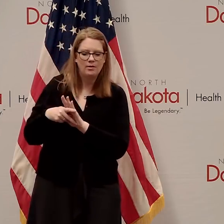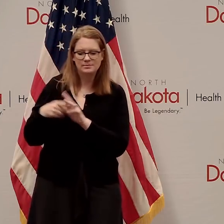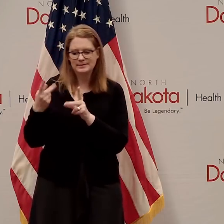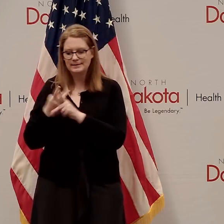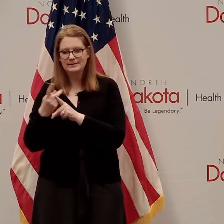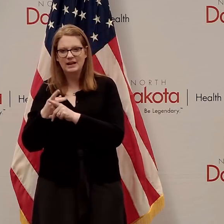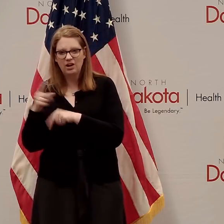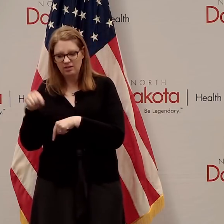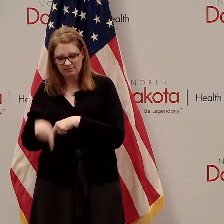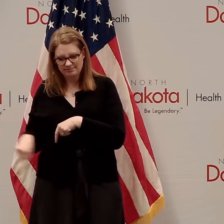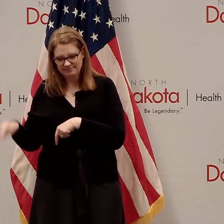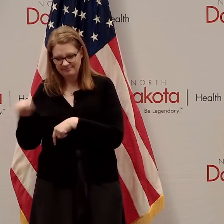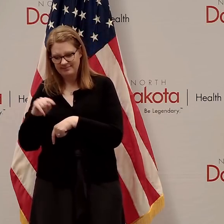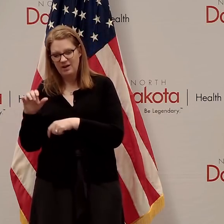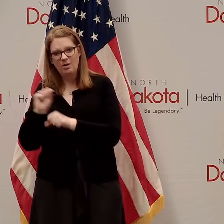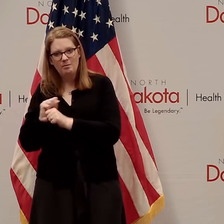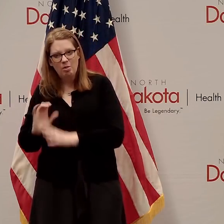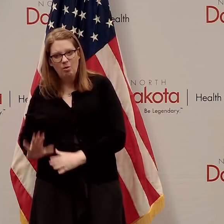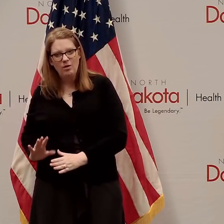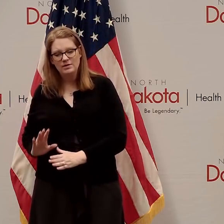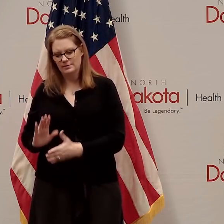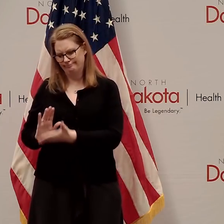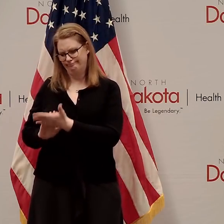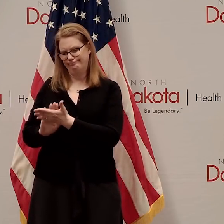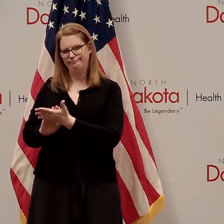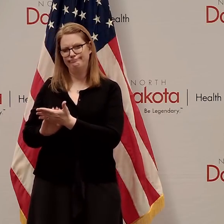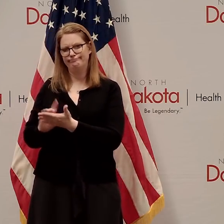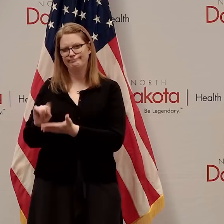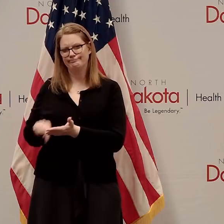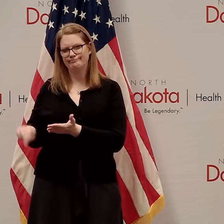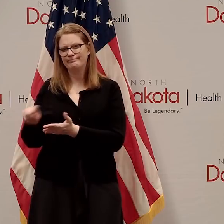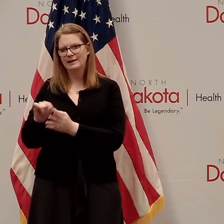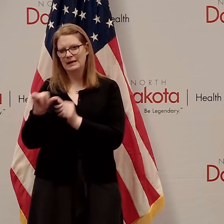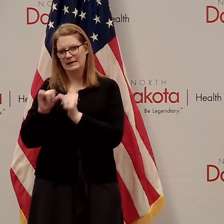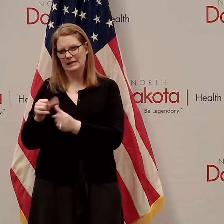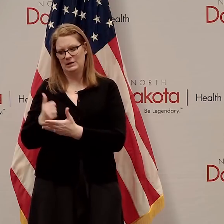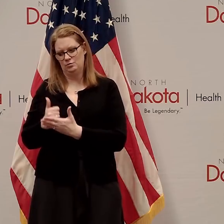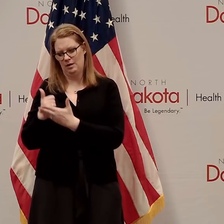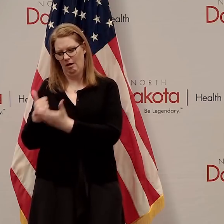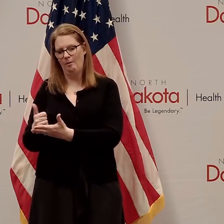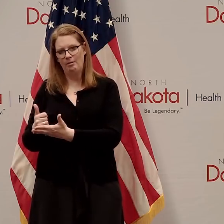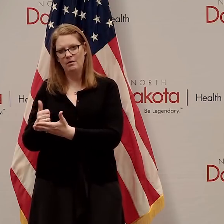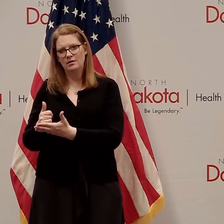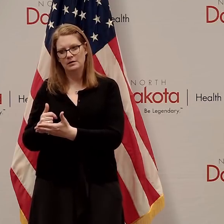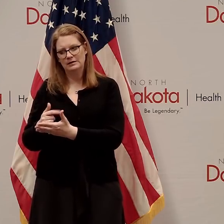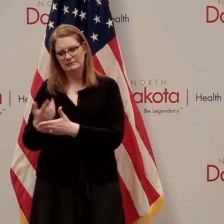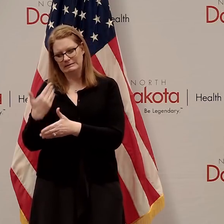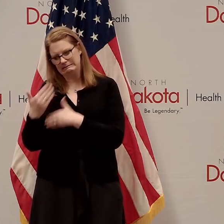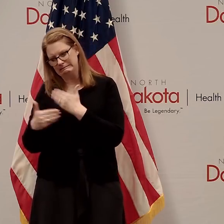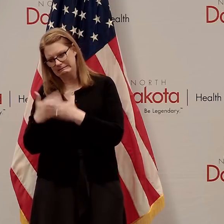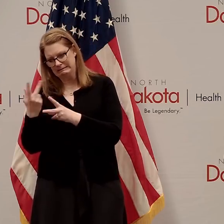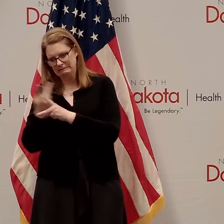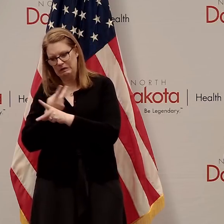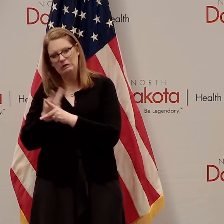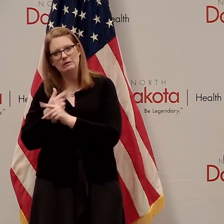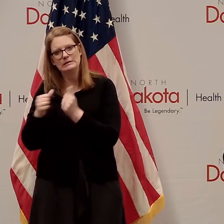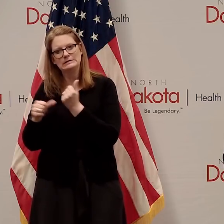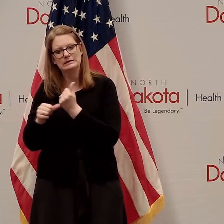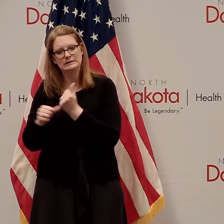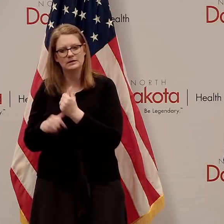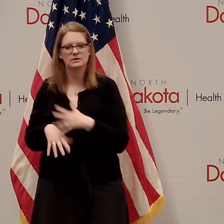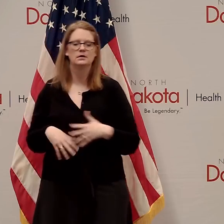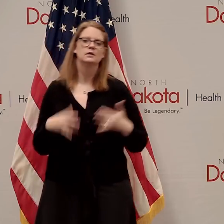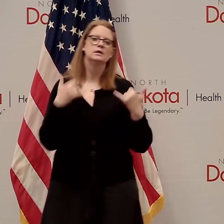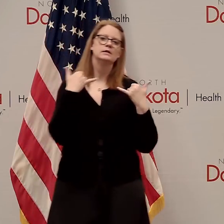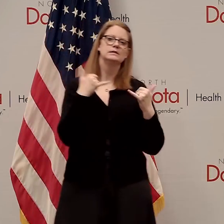team members, their employees, and we applaud them for that and want to continue to help them as they navigate that assistance. But today,